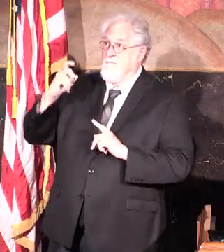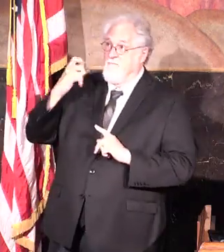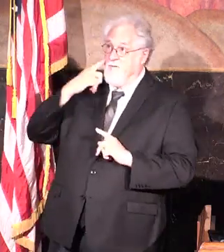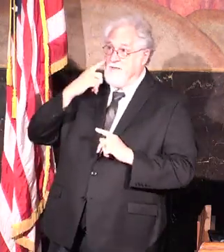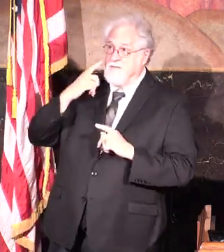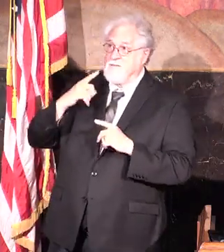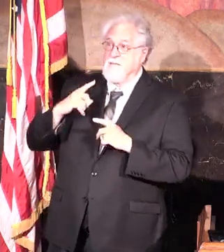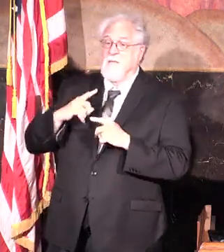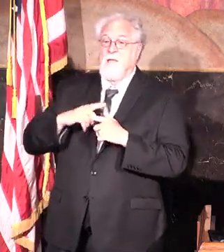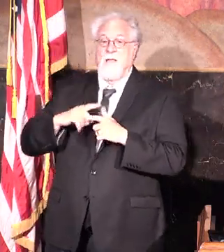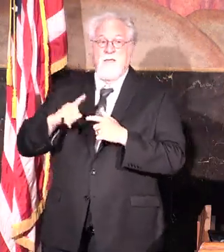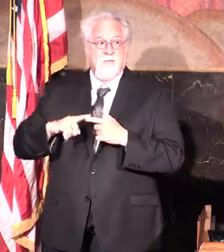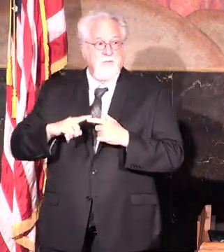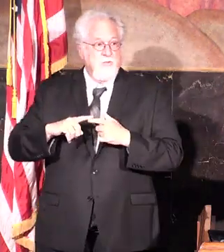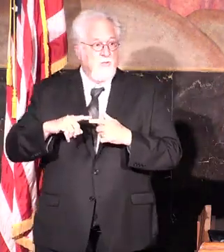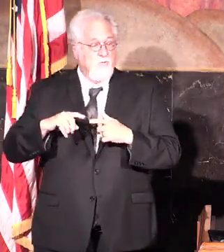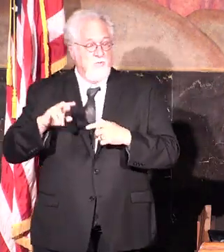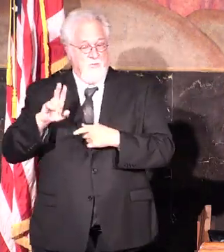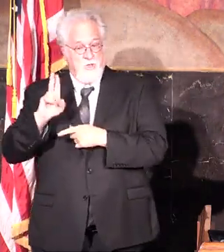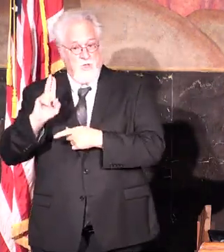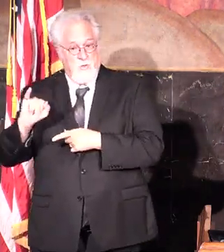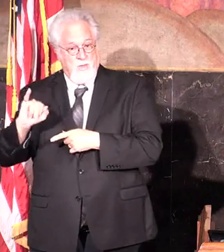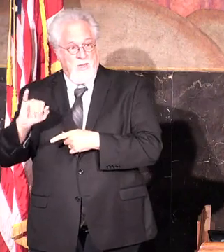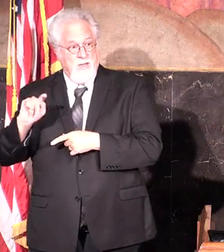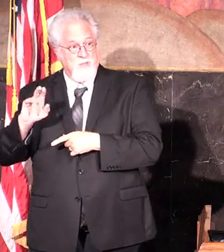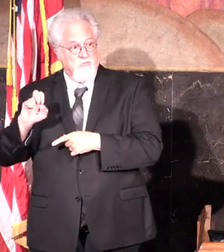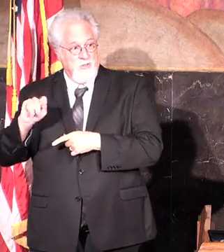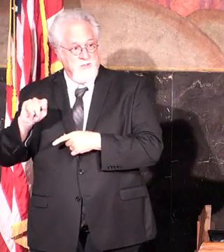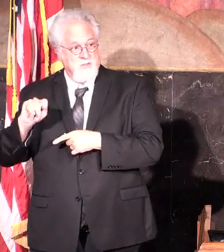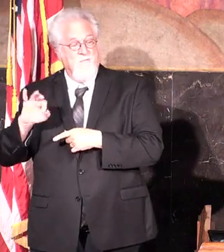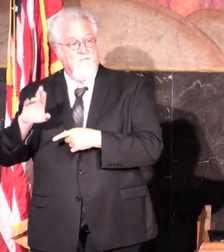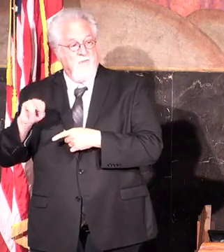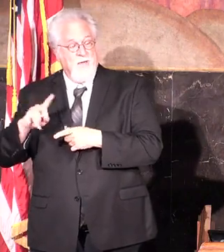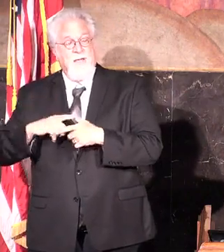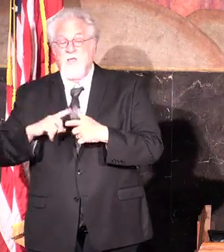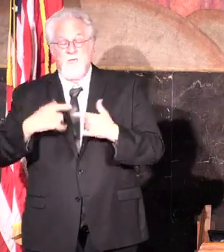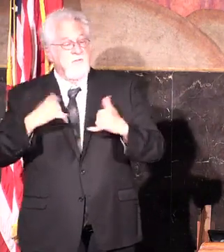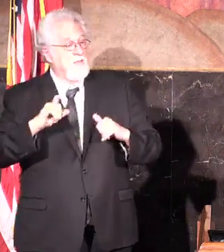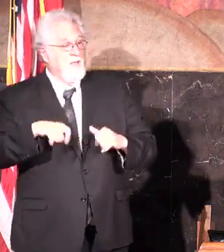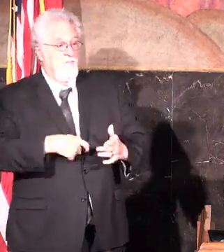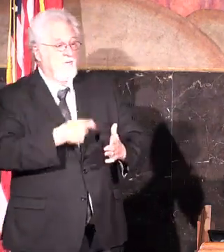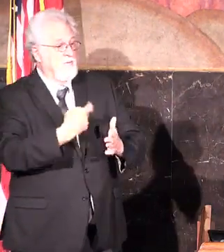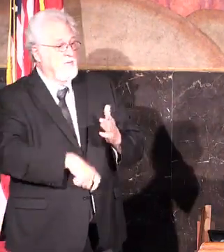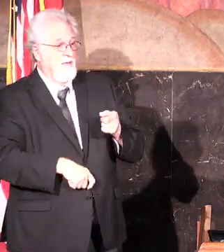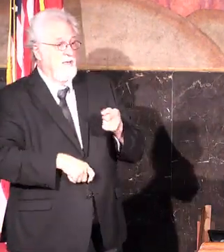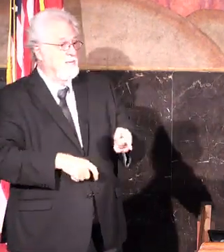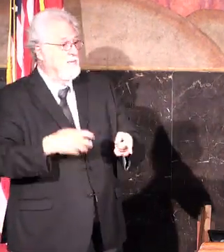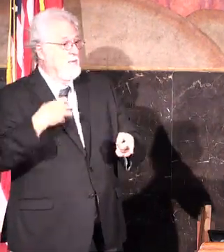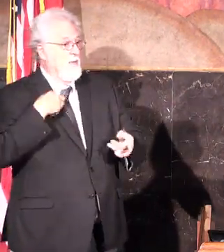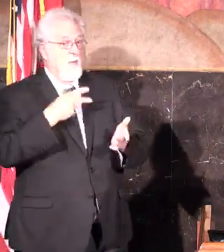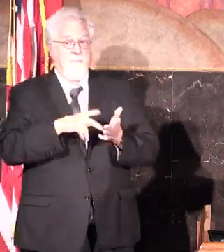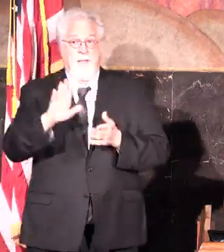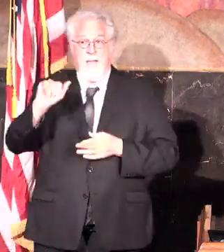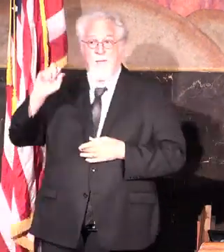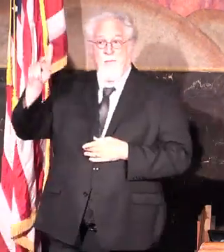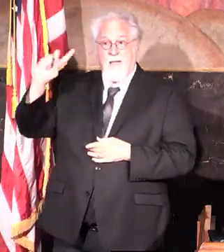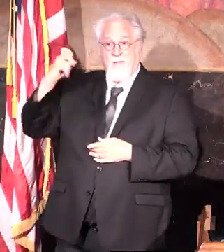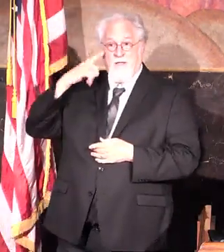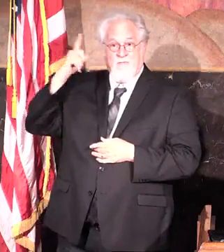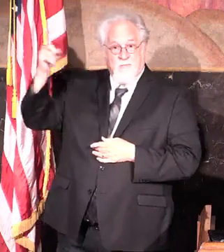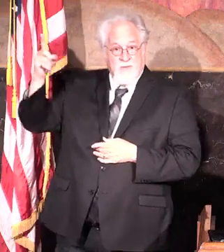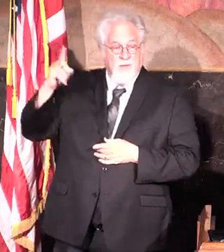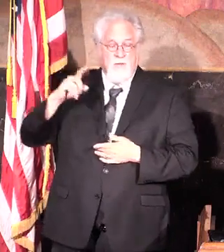up the solvency of the UI trust fund, you then have to have a surcharge on your employers as a means to pay the federal government back. And this is